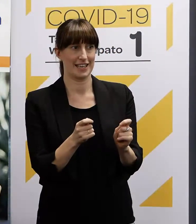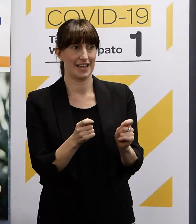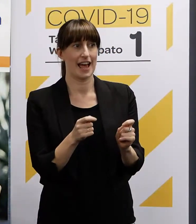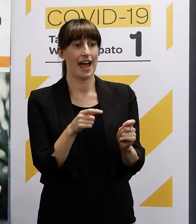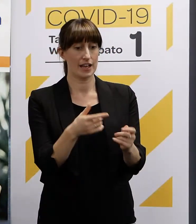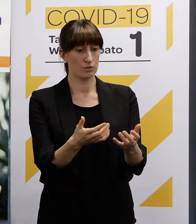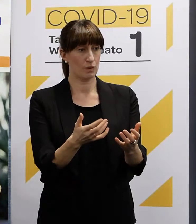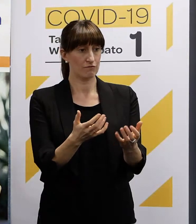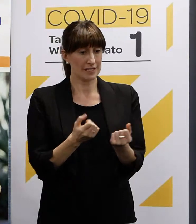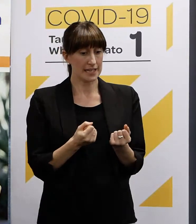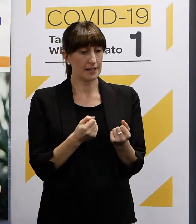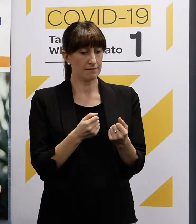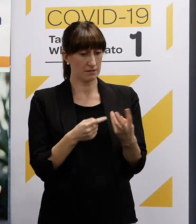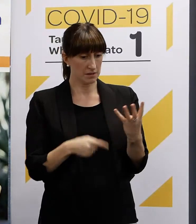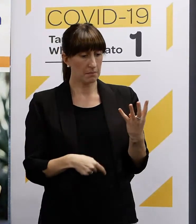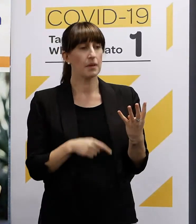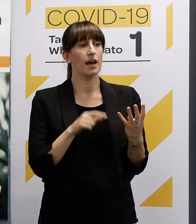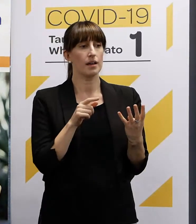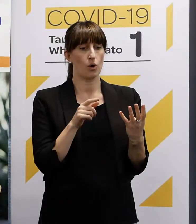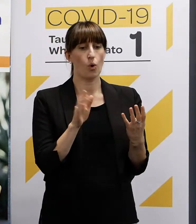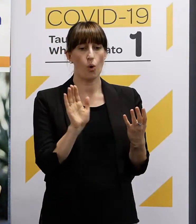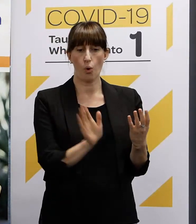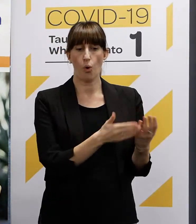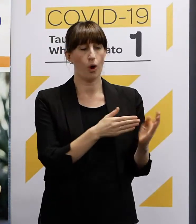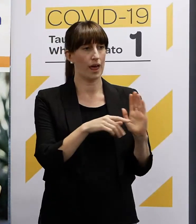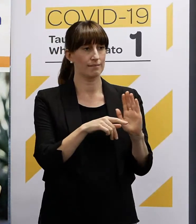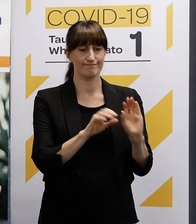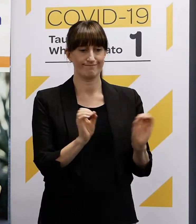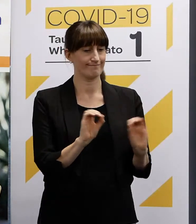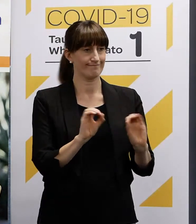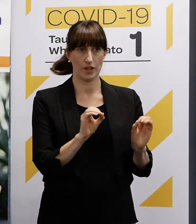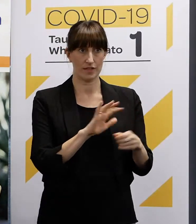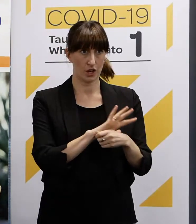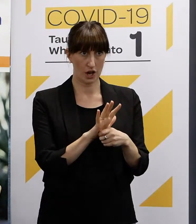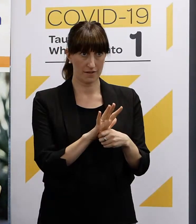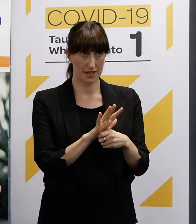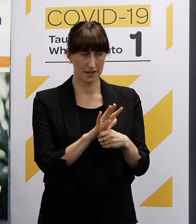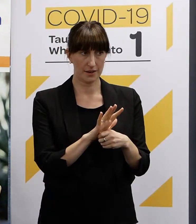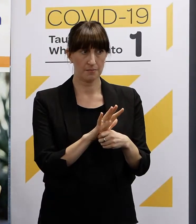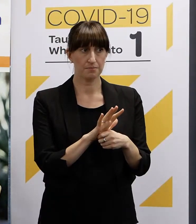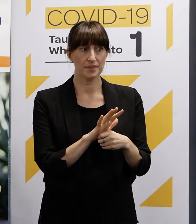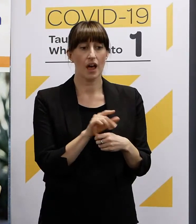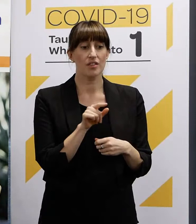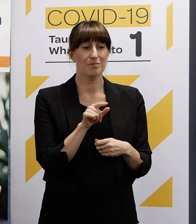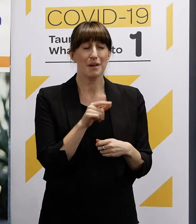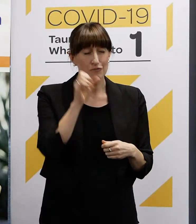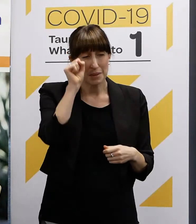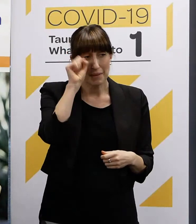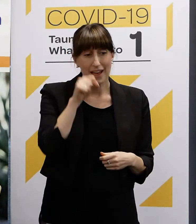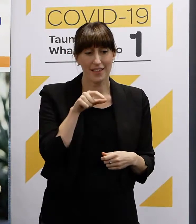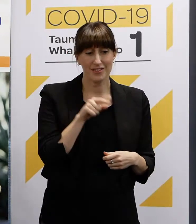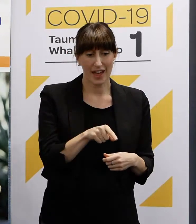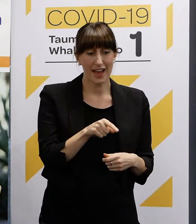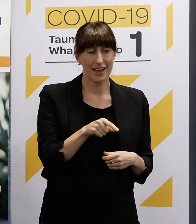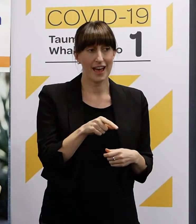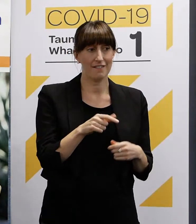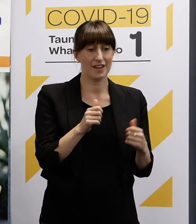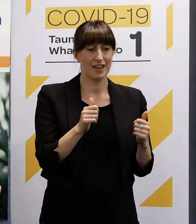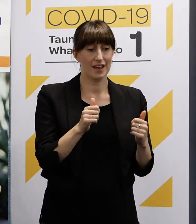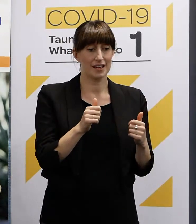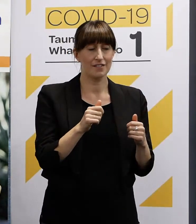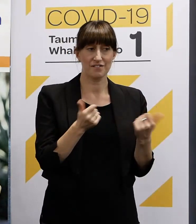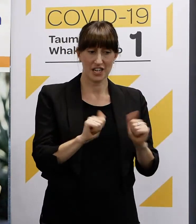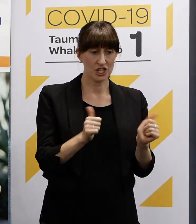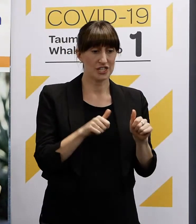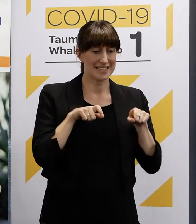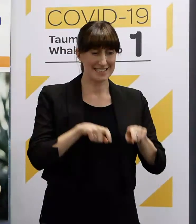negative. Again, recalling that this is the group that have done their 14 days isolation, but we're just wanting to close the loop on this. That's